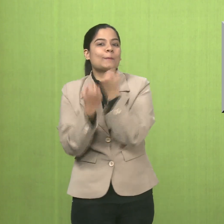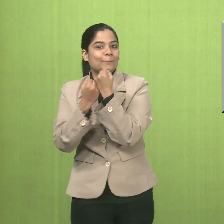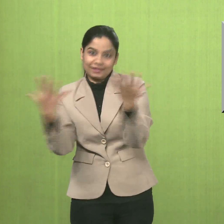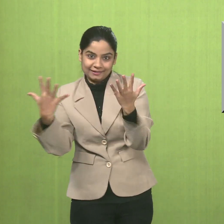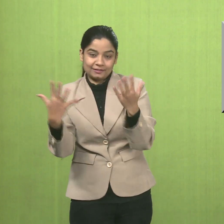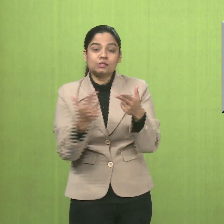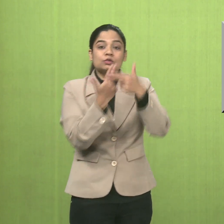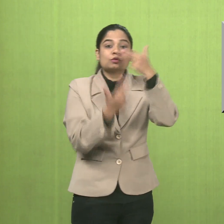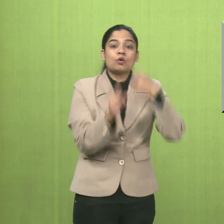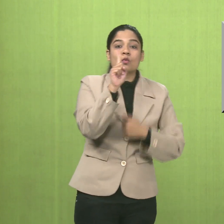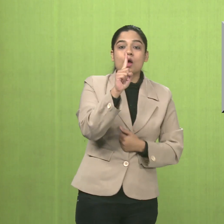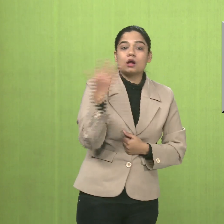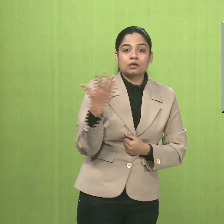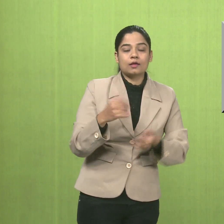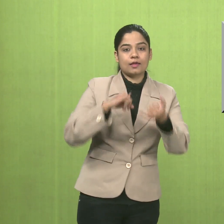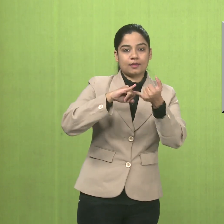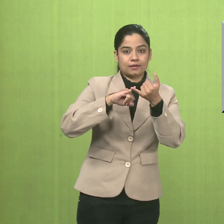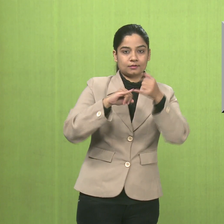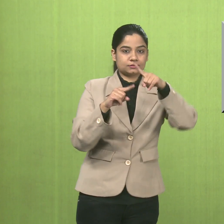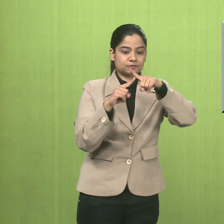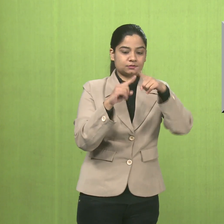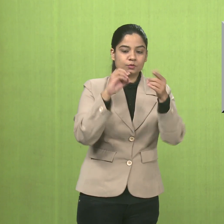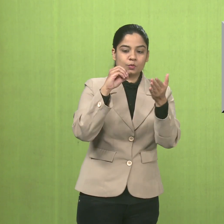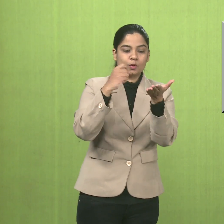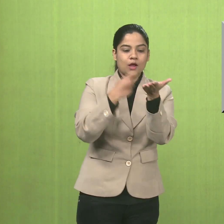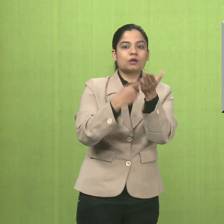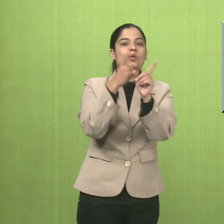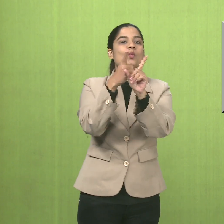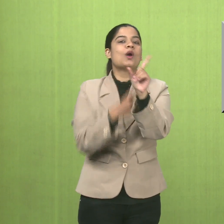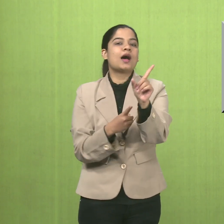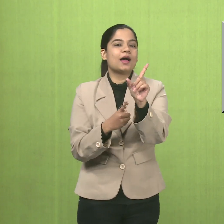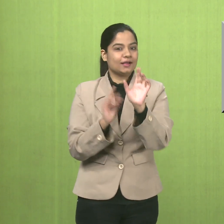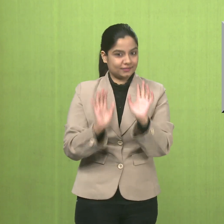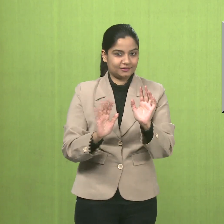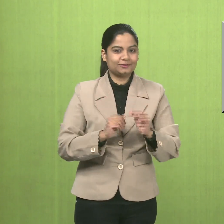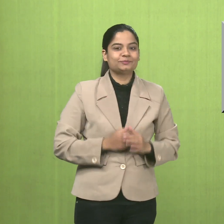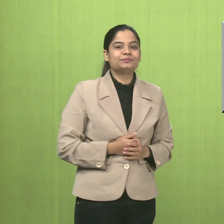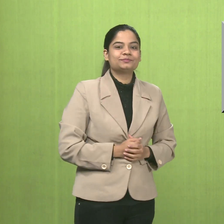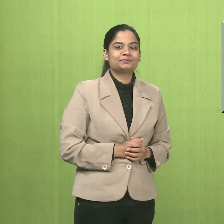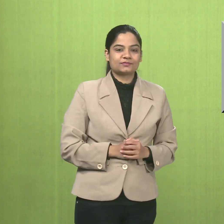also be called story. If you say story, it's singular, and stories are many stories.